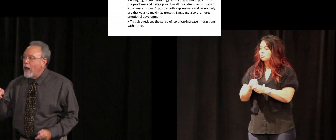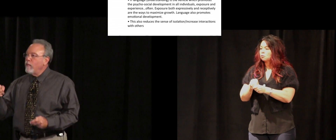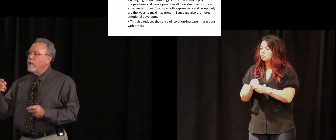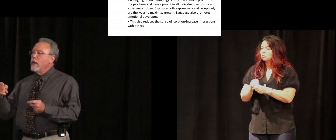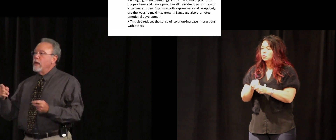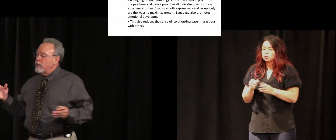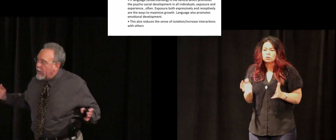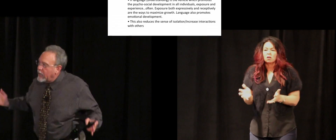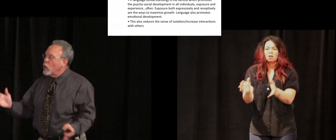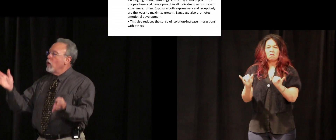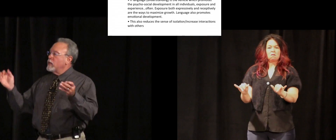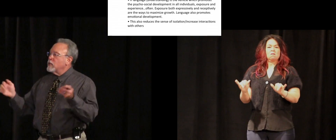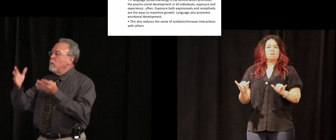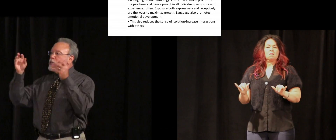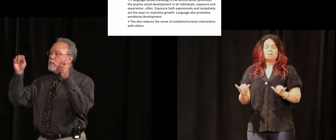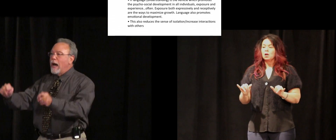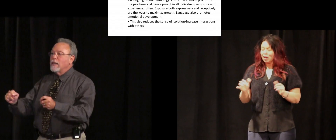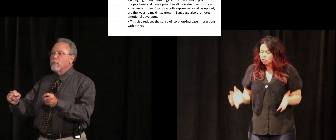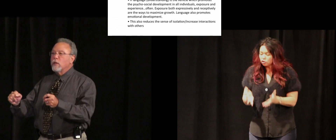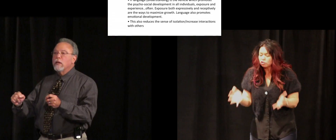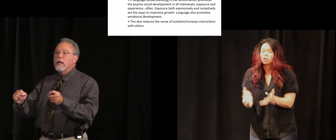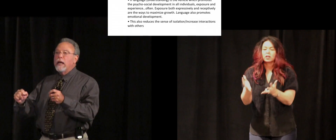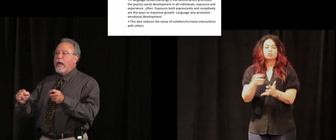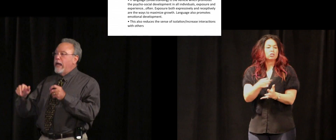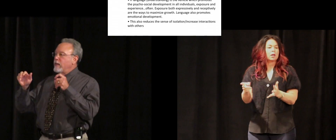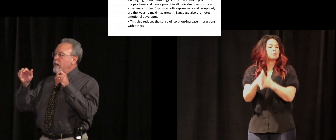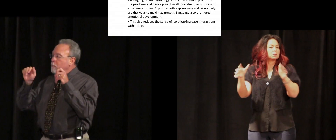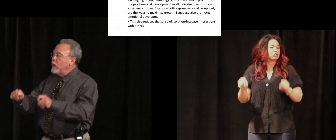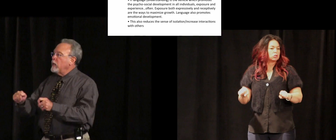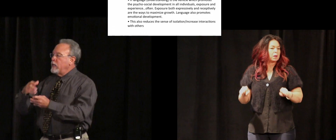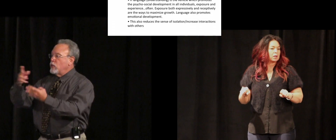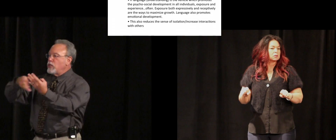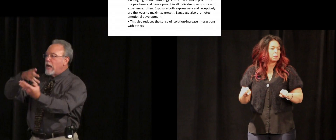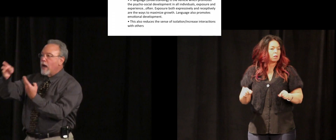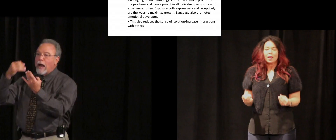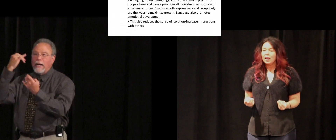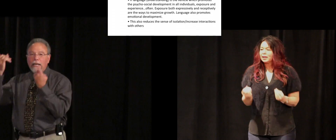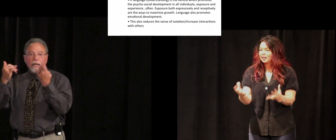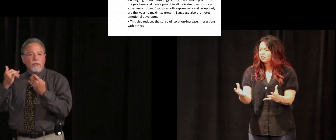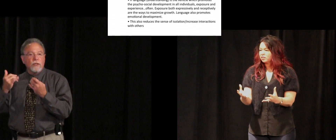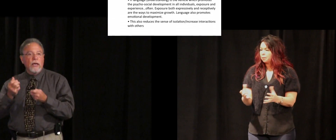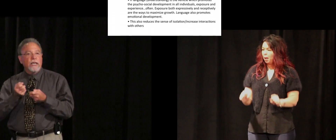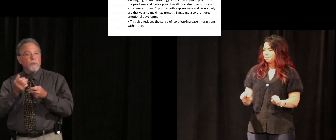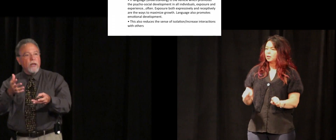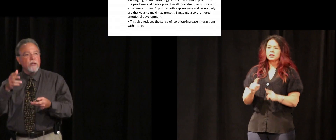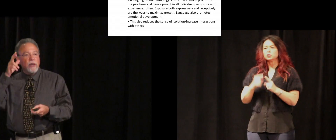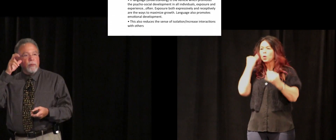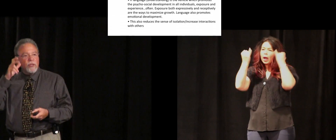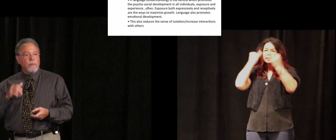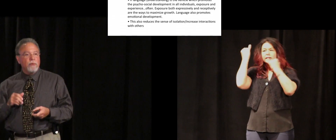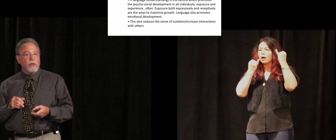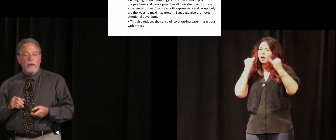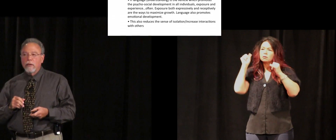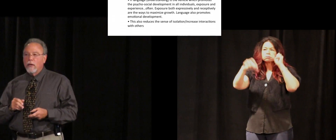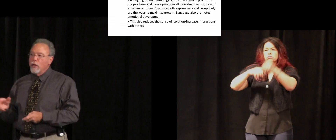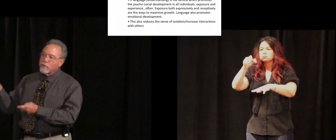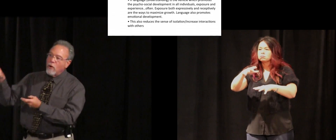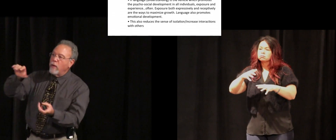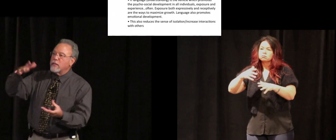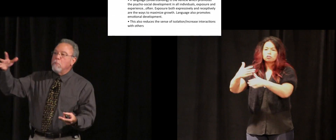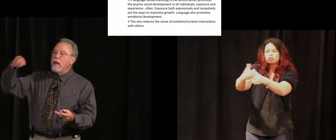out, it is blurting out the side of them trying to hold something in that they just can't hold in